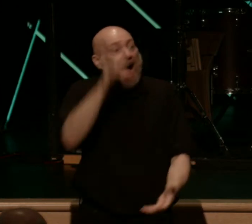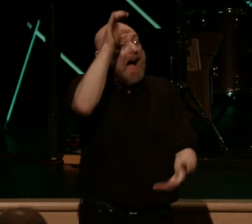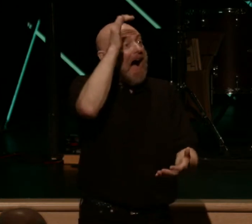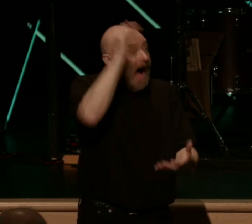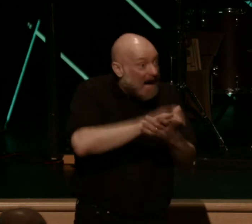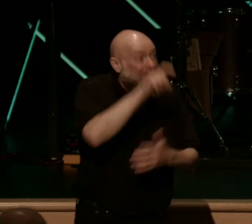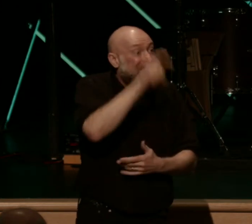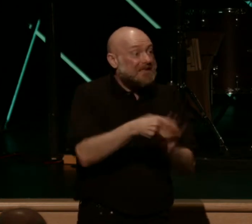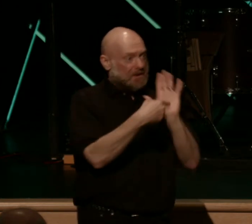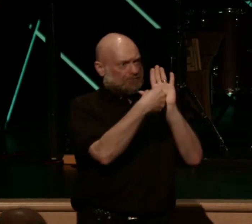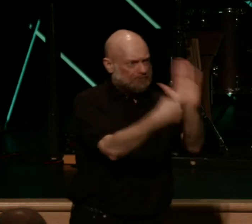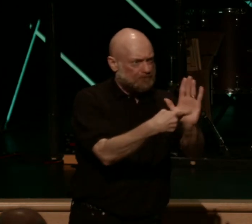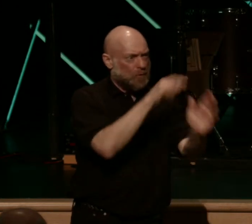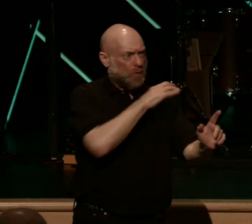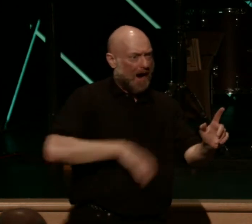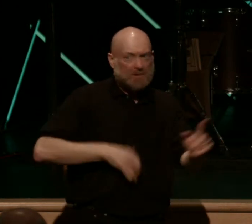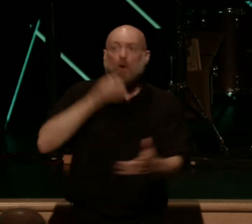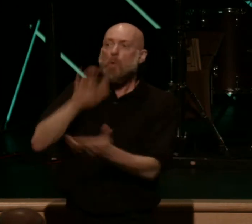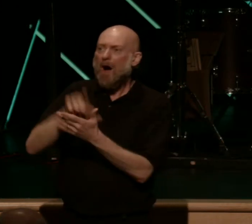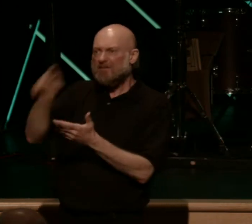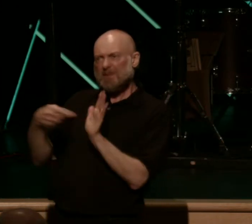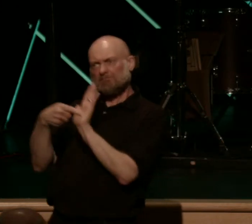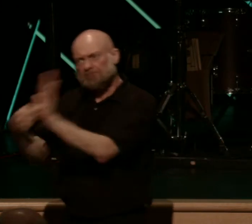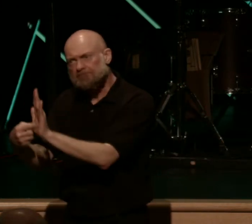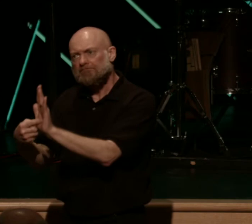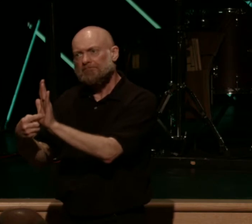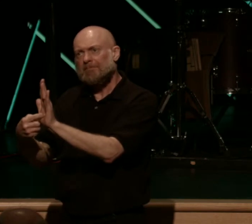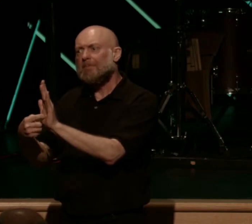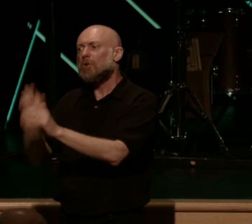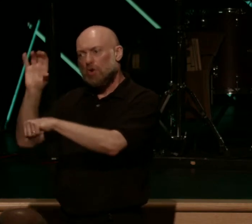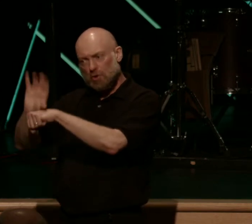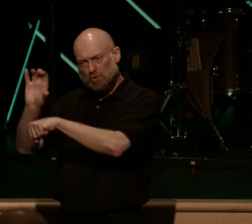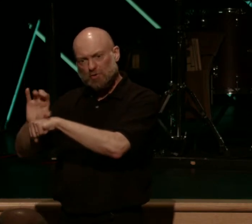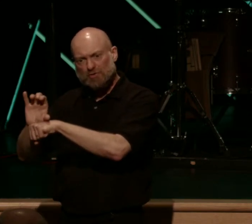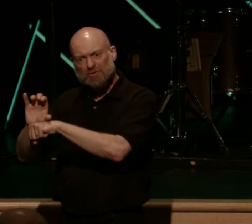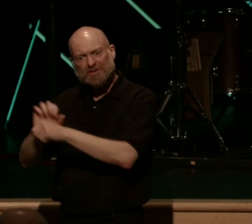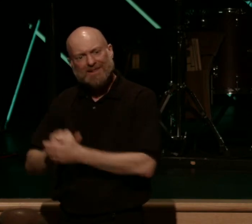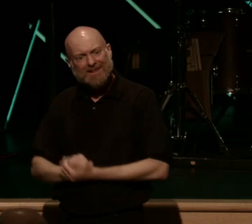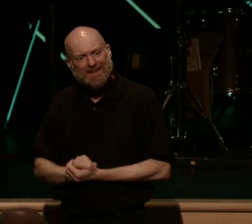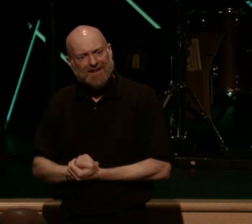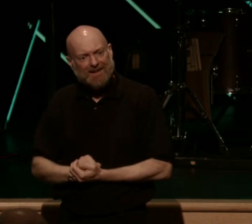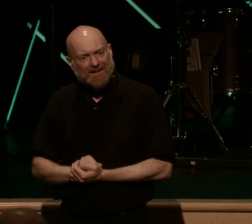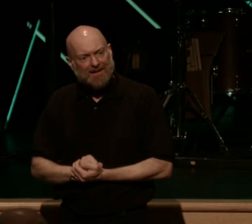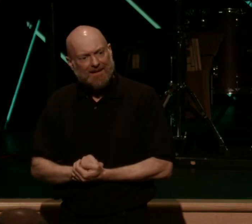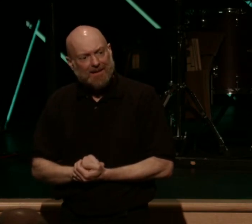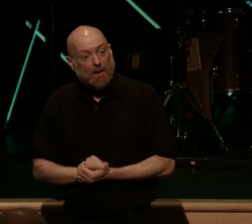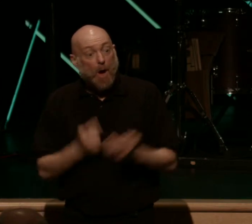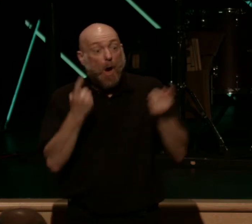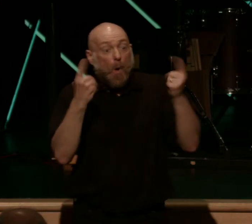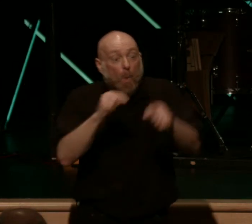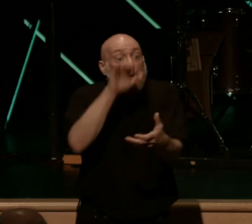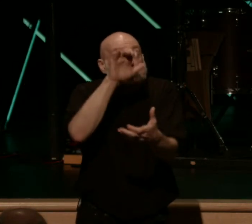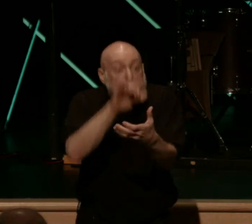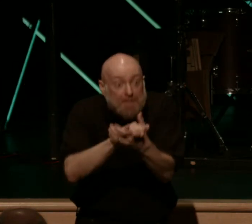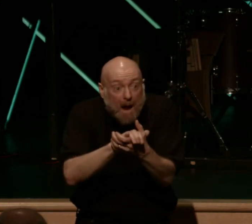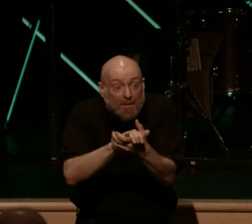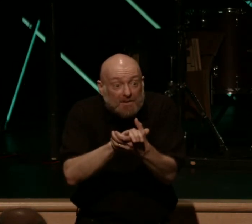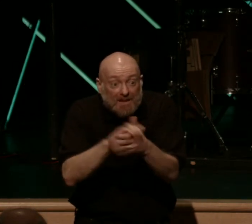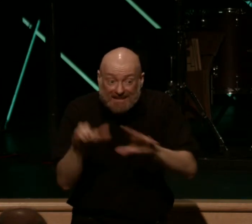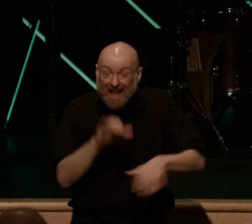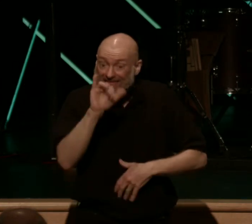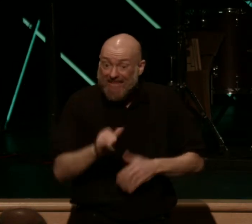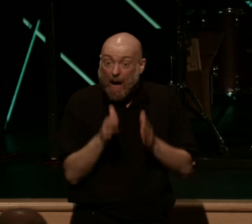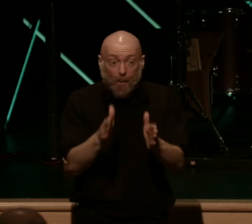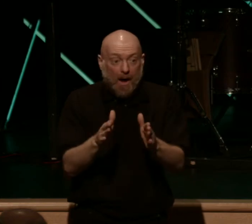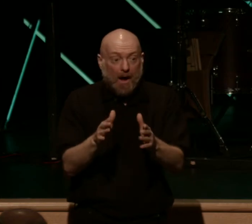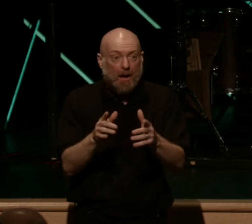would portray Christ and that wives would portray the church. Because when marriage is done this way,